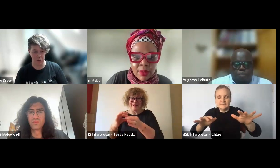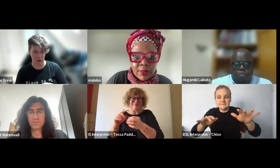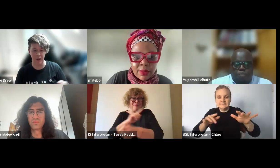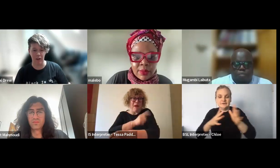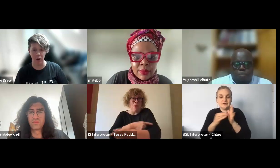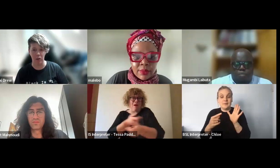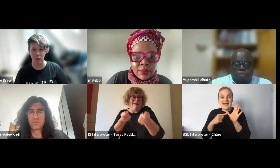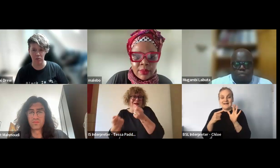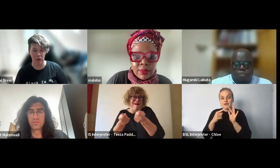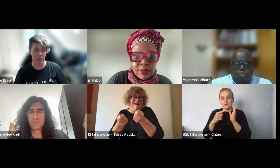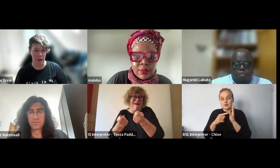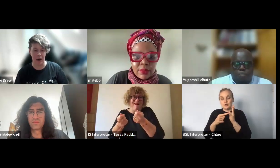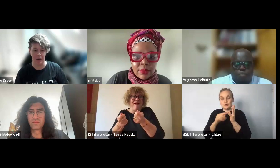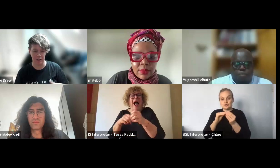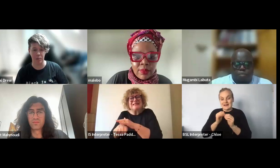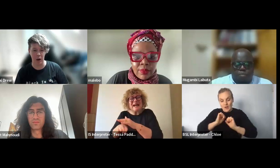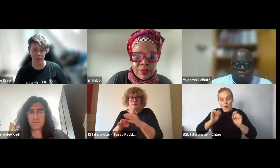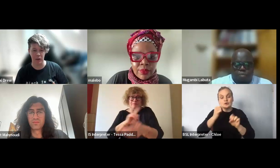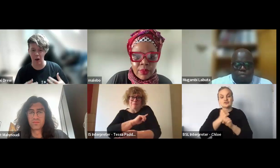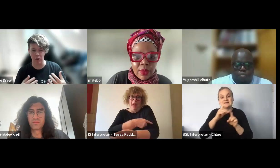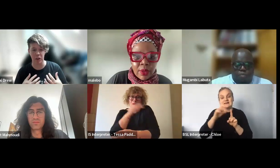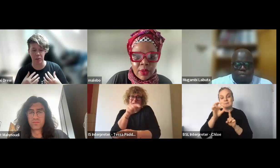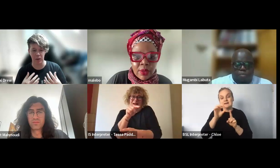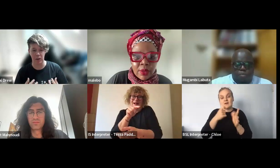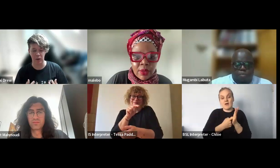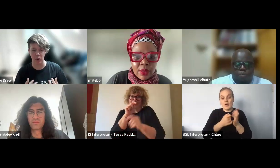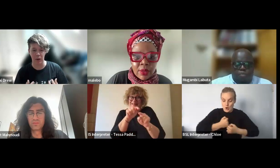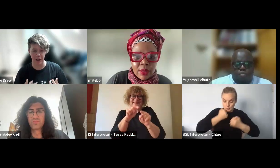AU create their own GDPR-esque data privacy